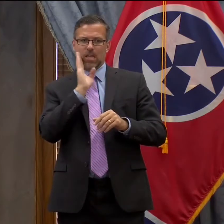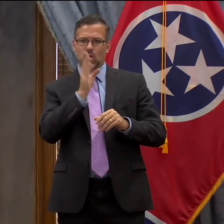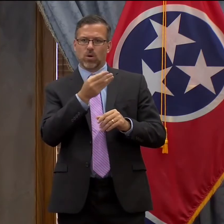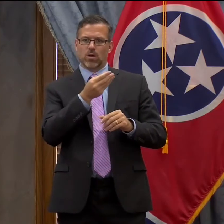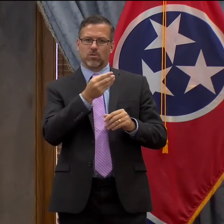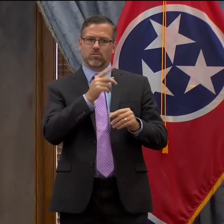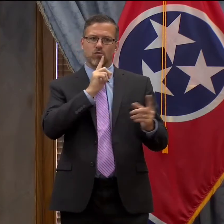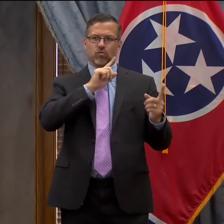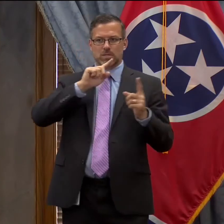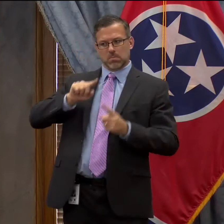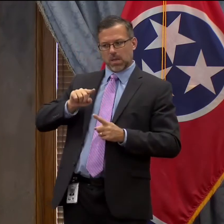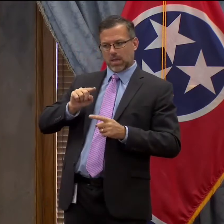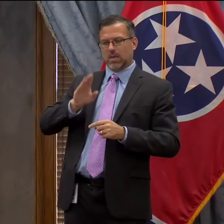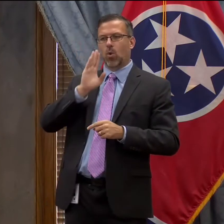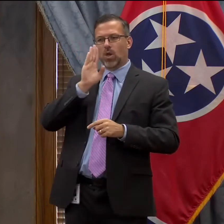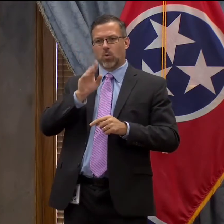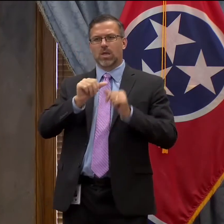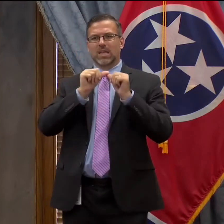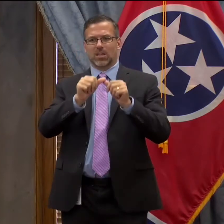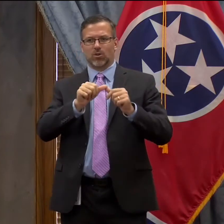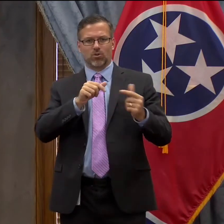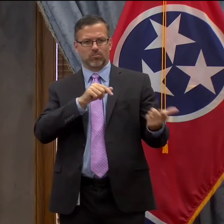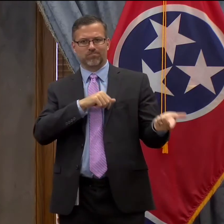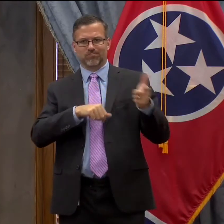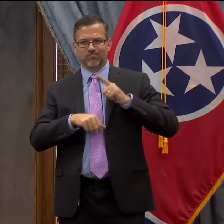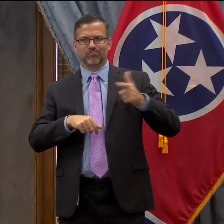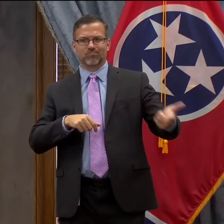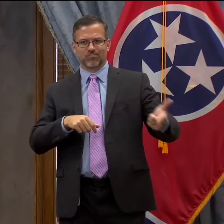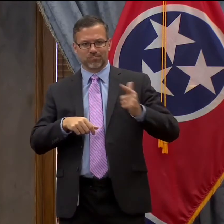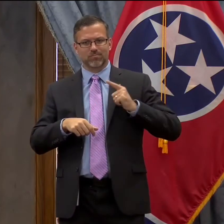to continue to move forward. But